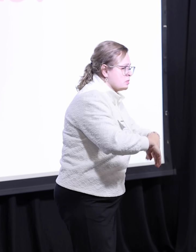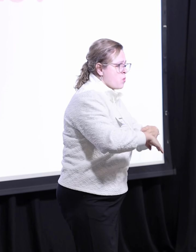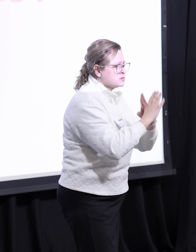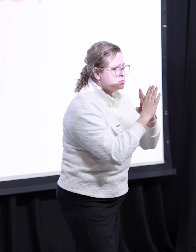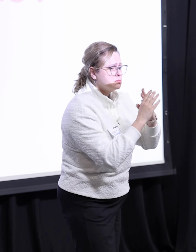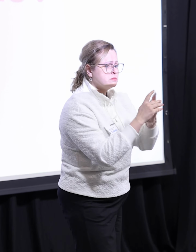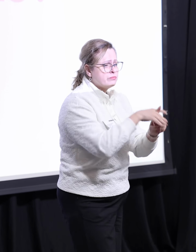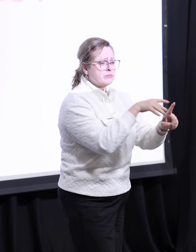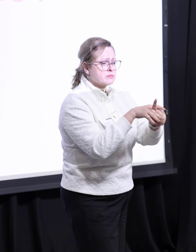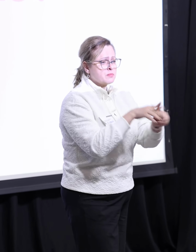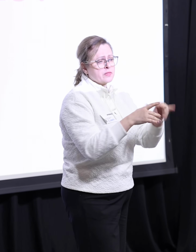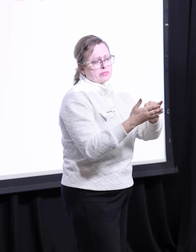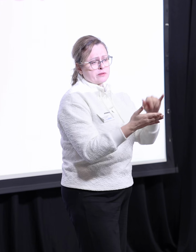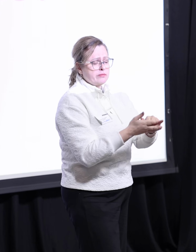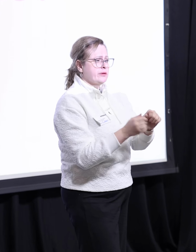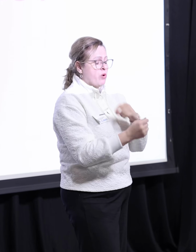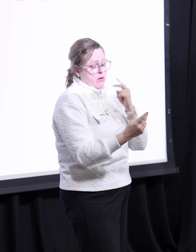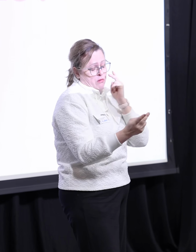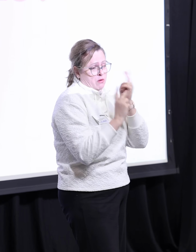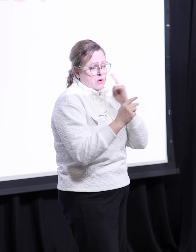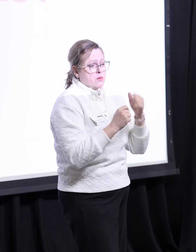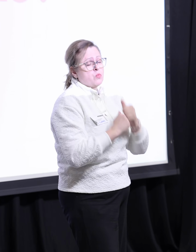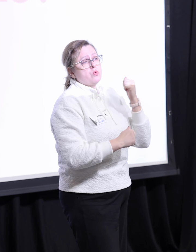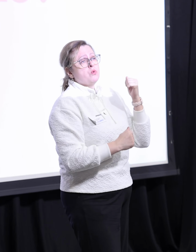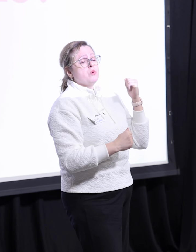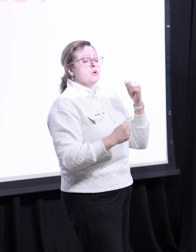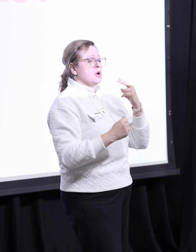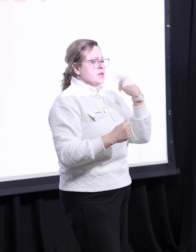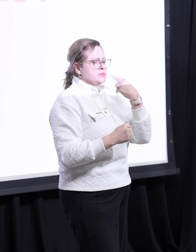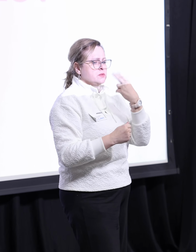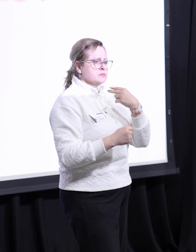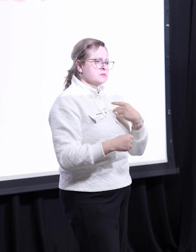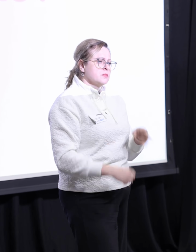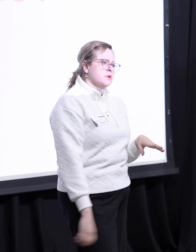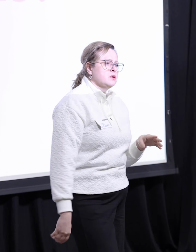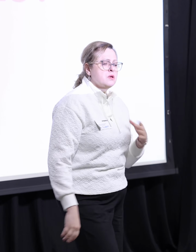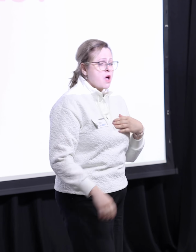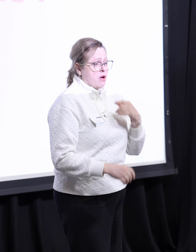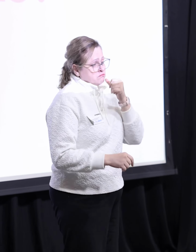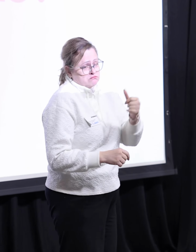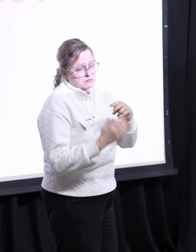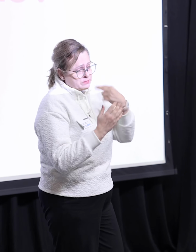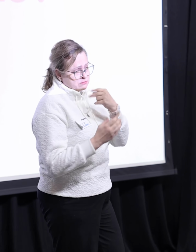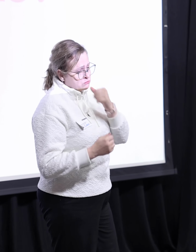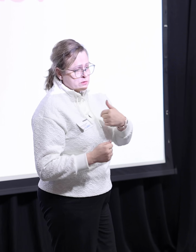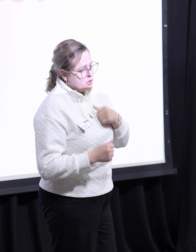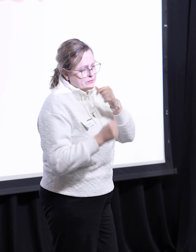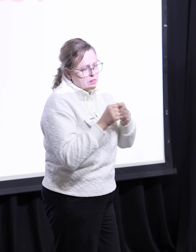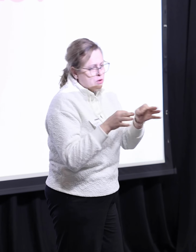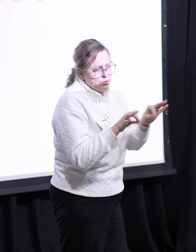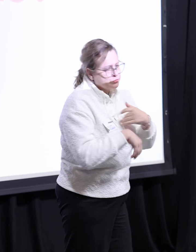my life based on people who use spoken language. Barriers arise and things come up and challenges are presented, and